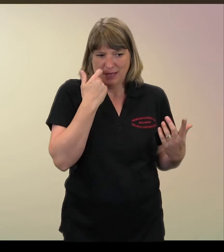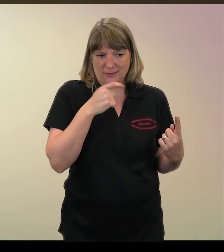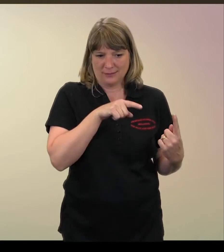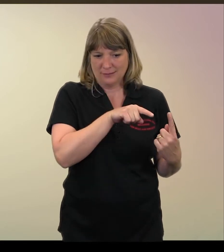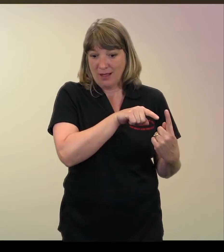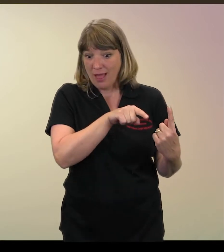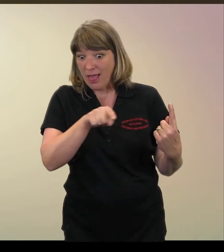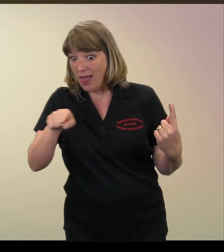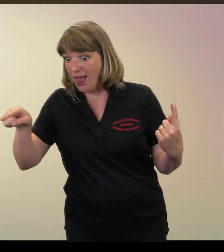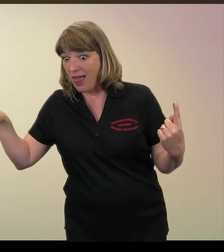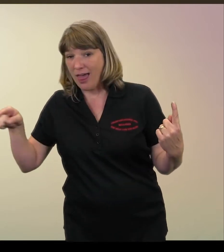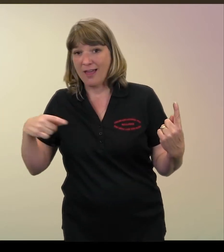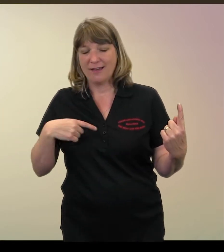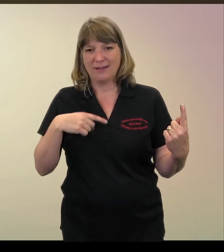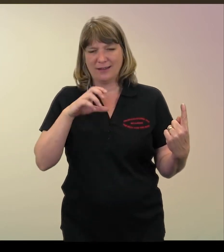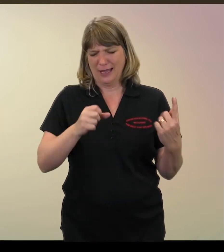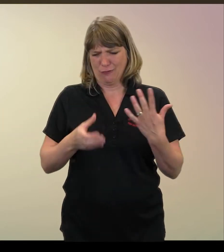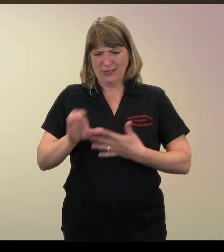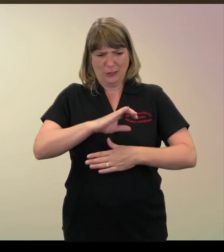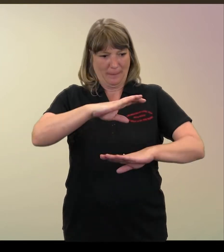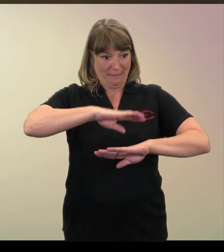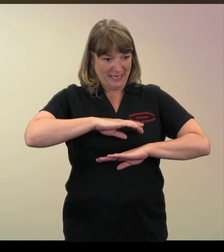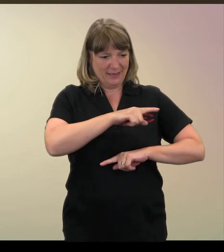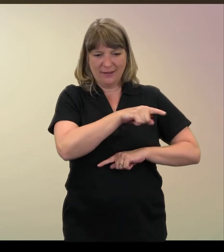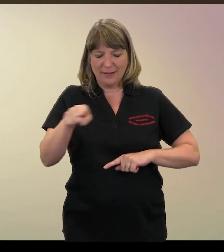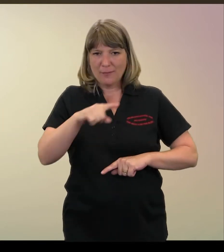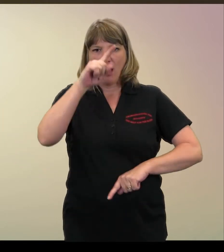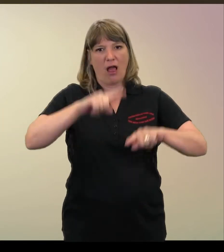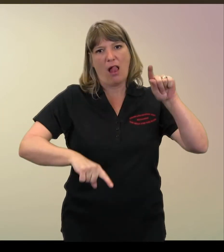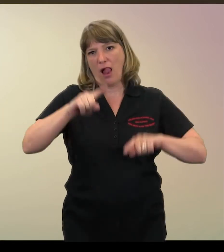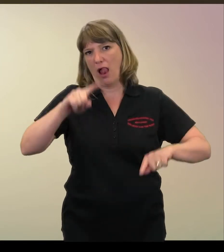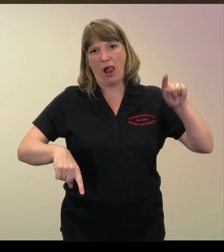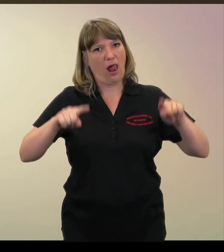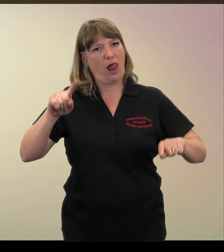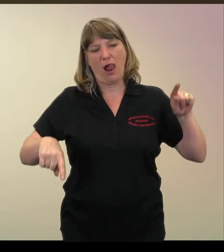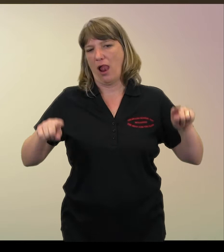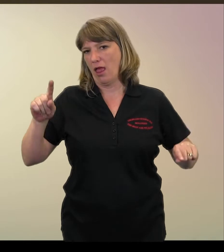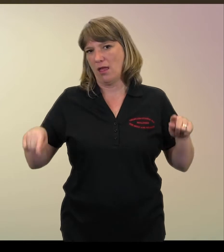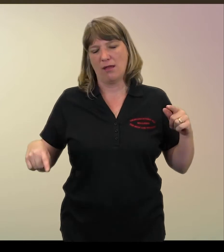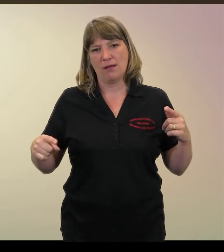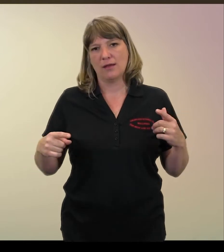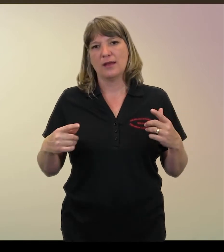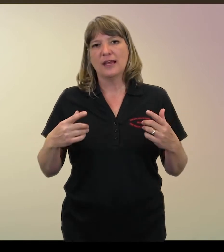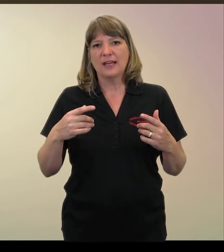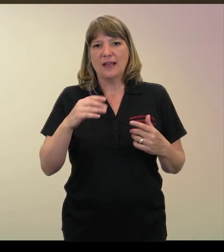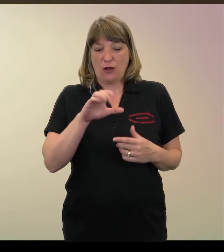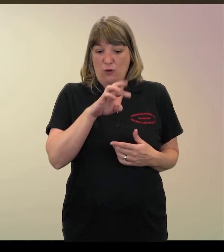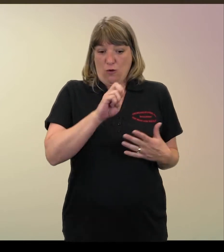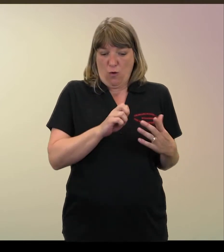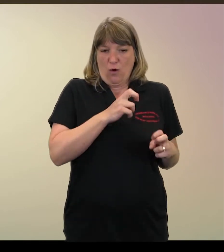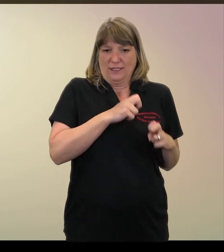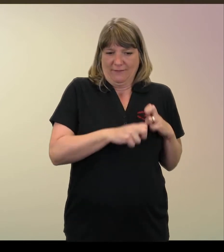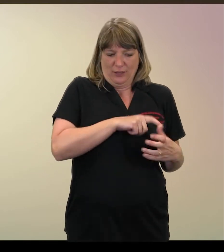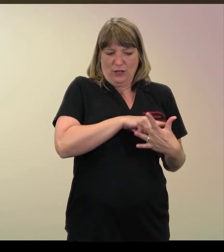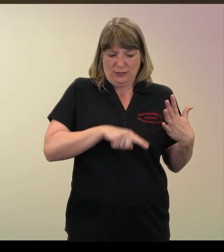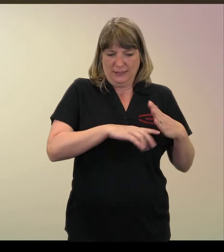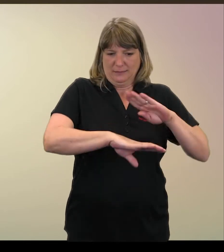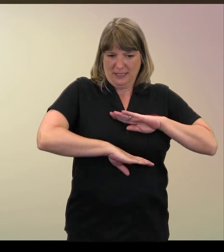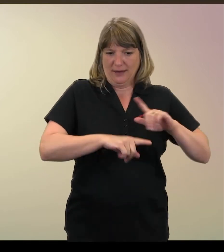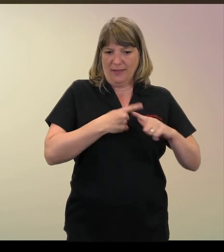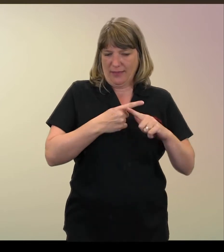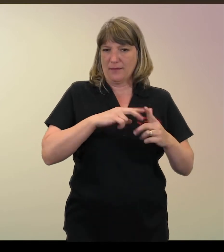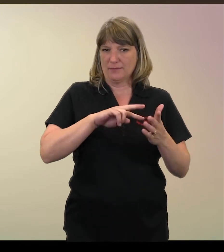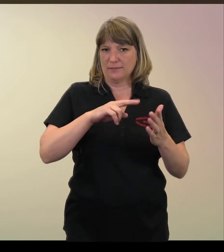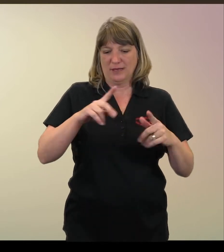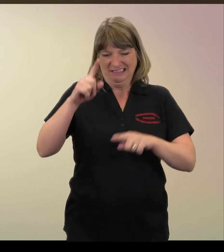because children can meet the diagnostic criteria for autism in a variety of different ways as long as they have those core